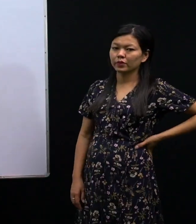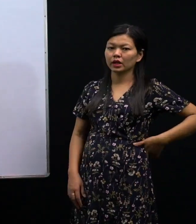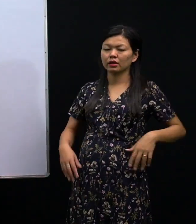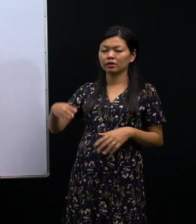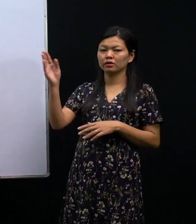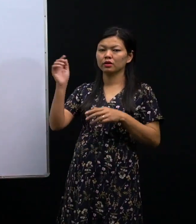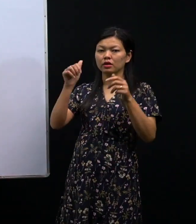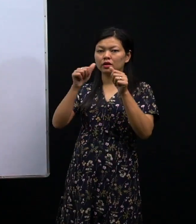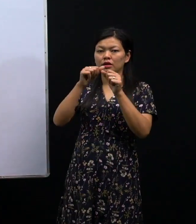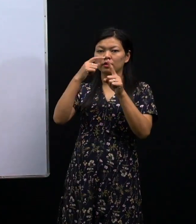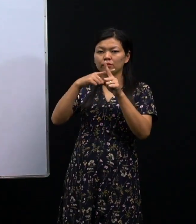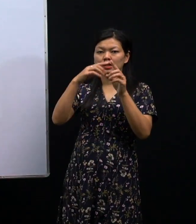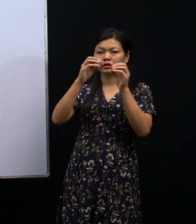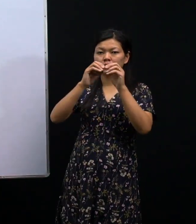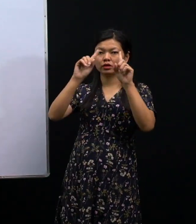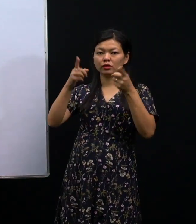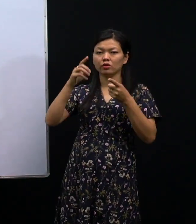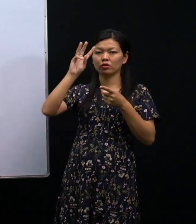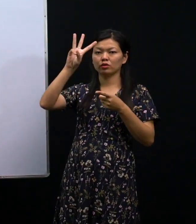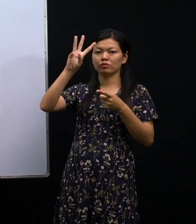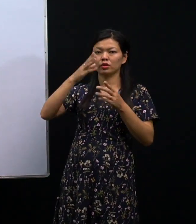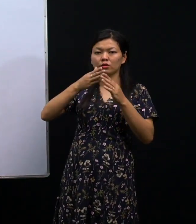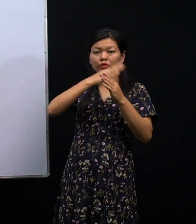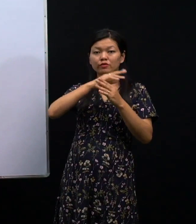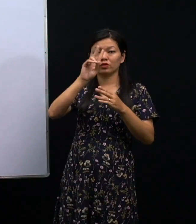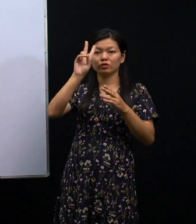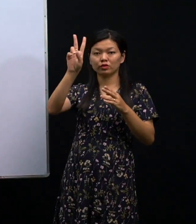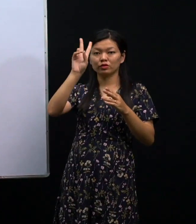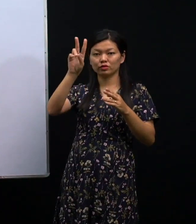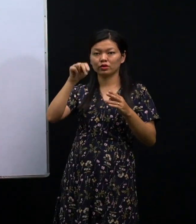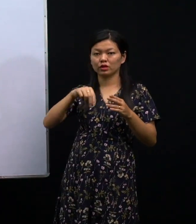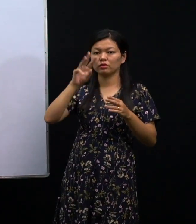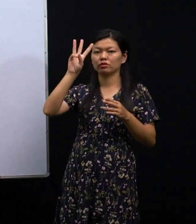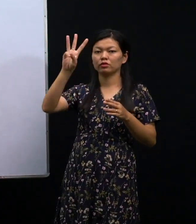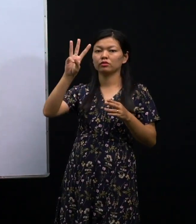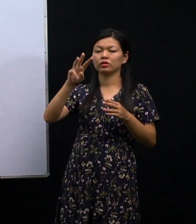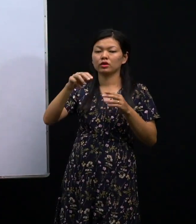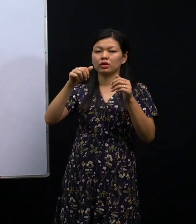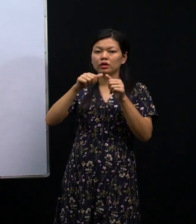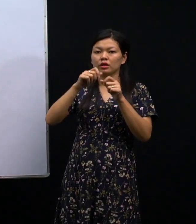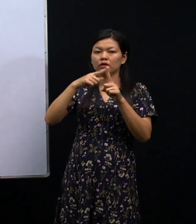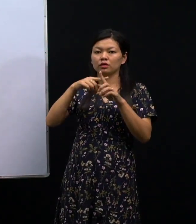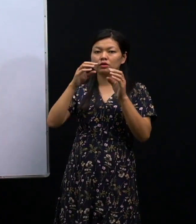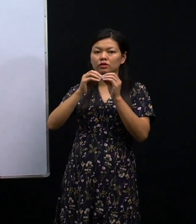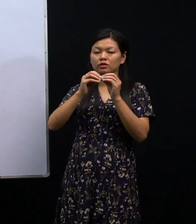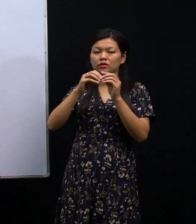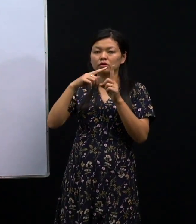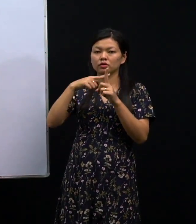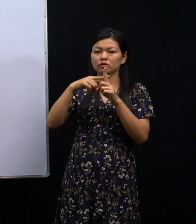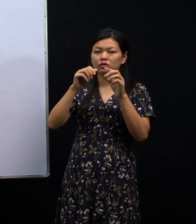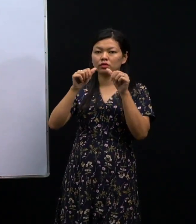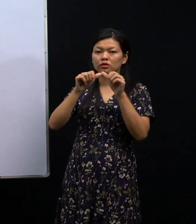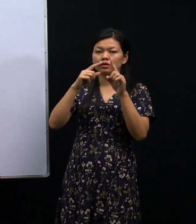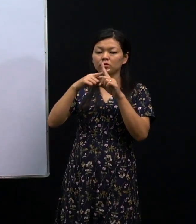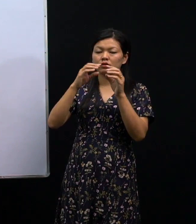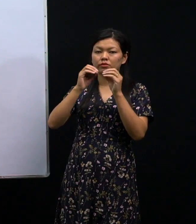Look at here. A plus B whole cube formula. What is the formula? First you make it 3 times. A plus B into A plus